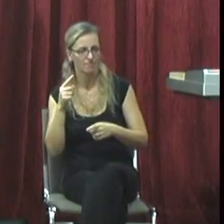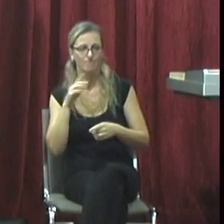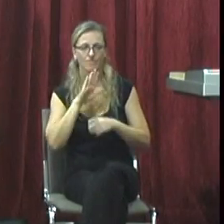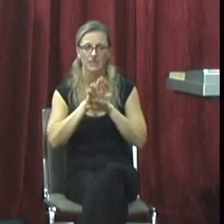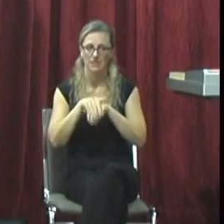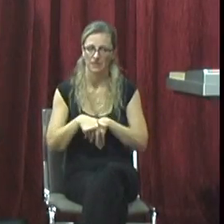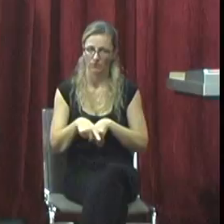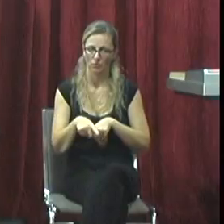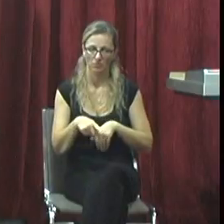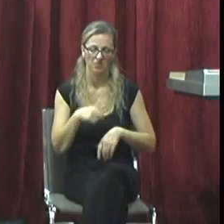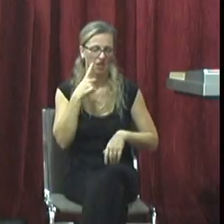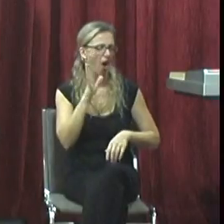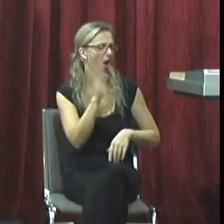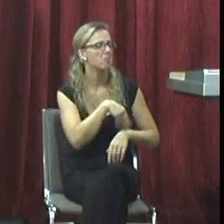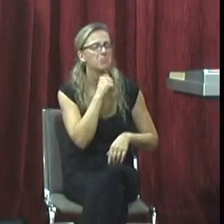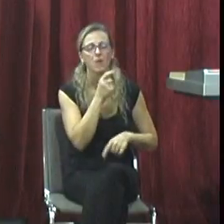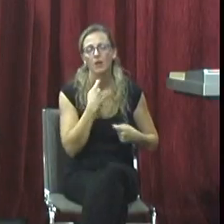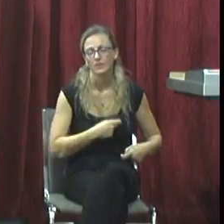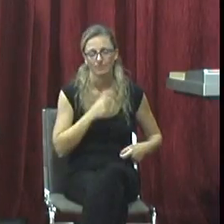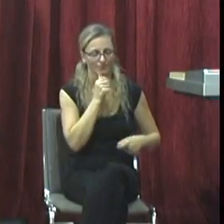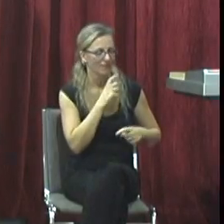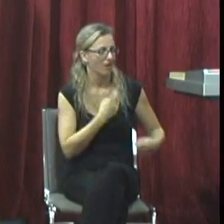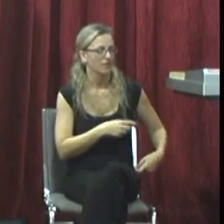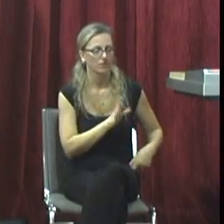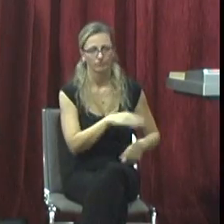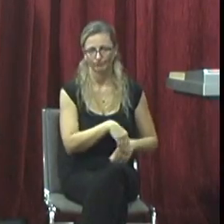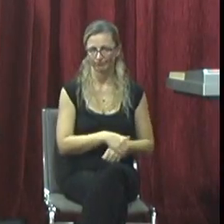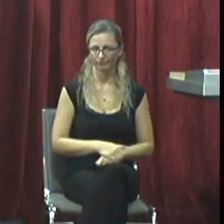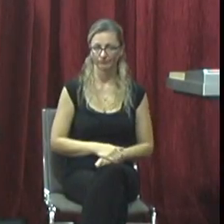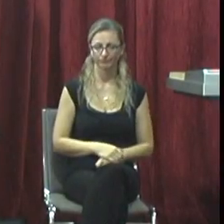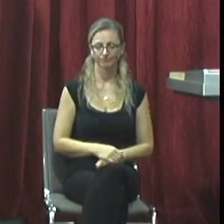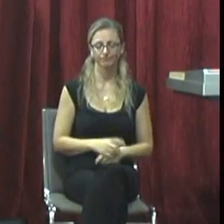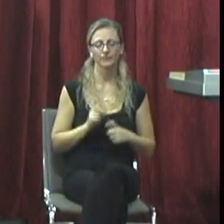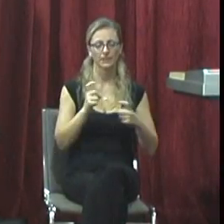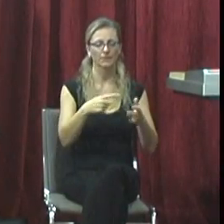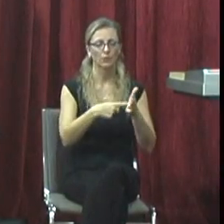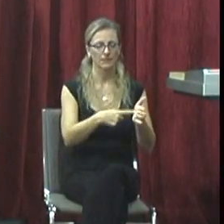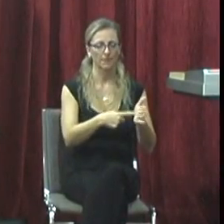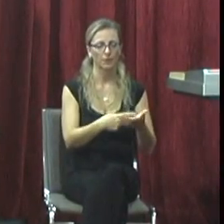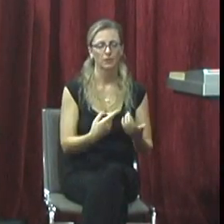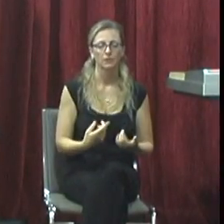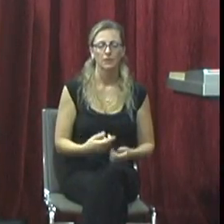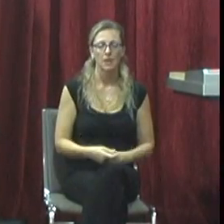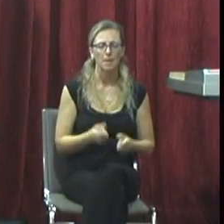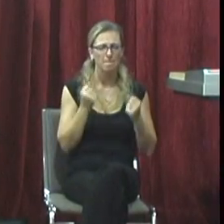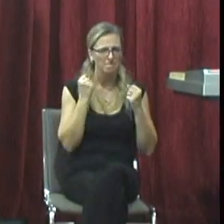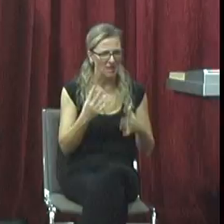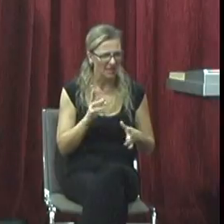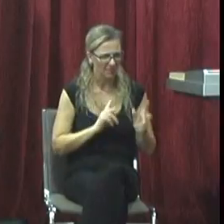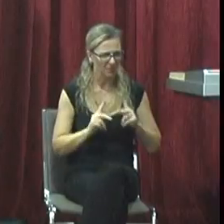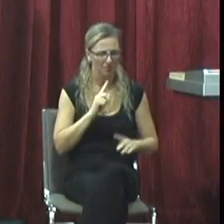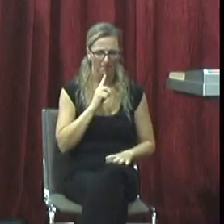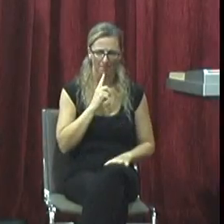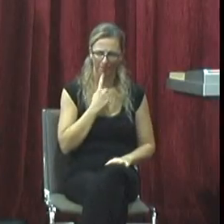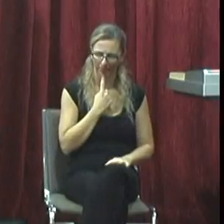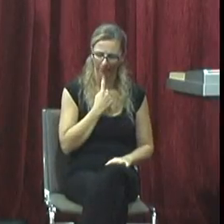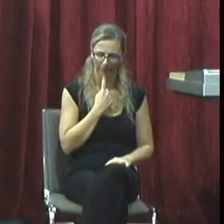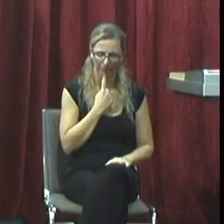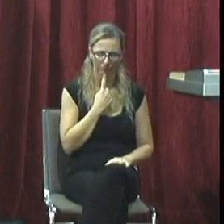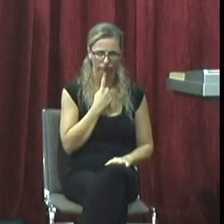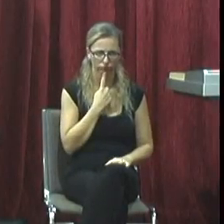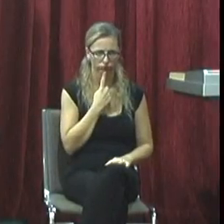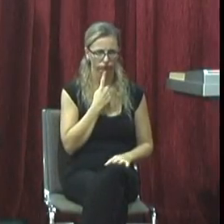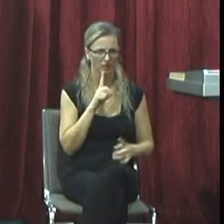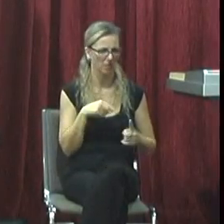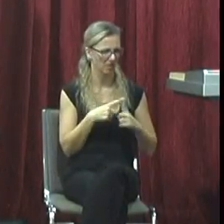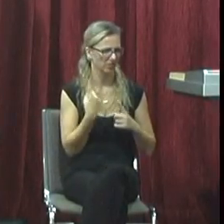sin. I'll give an example. I've encountered many people, and I'm sure you have too, who are bitter about something. And they